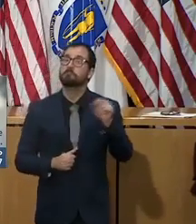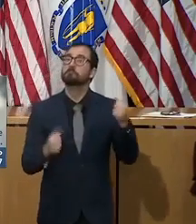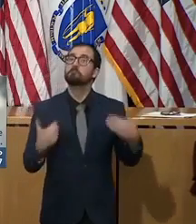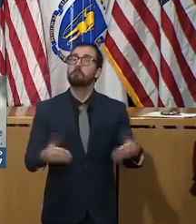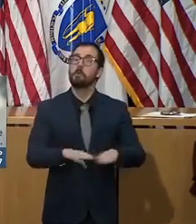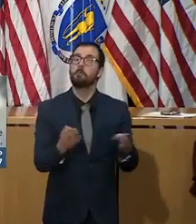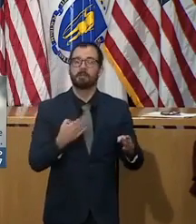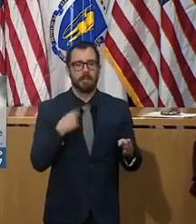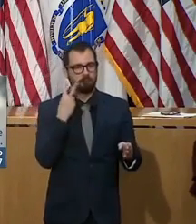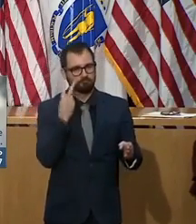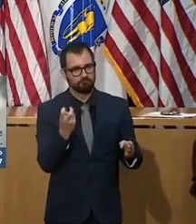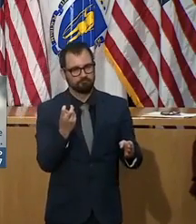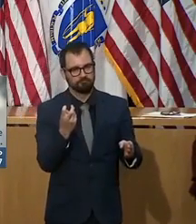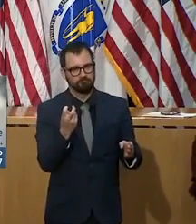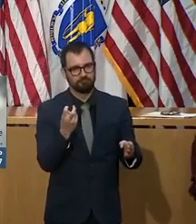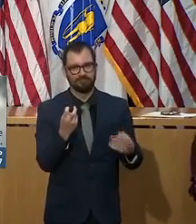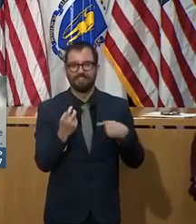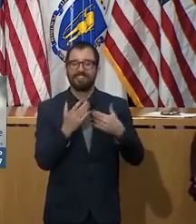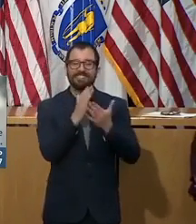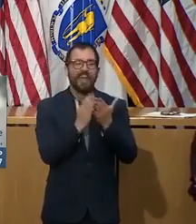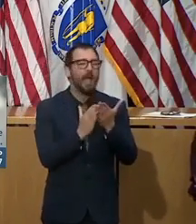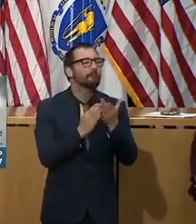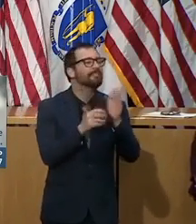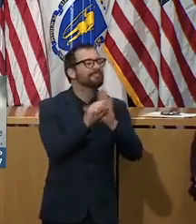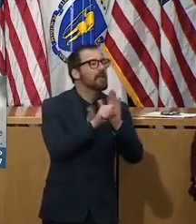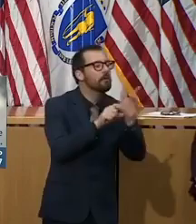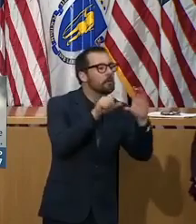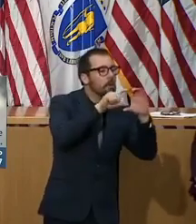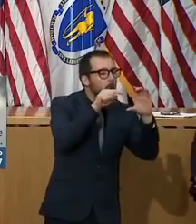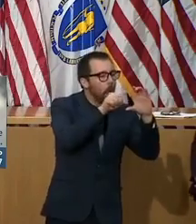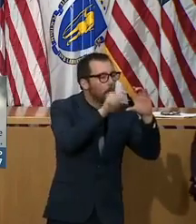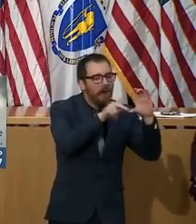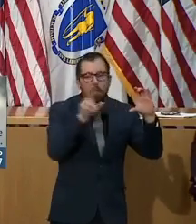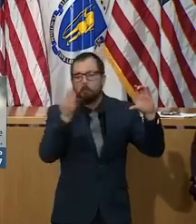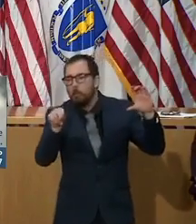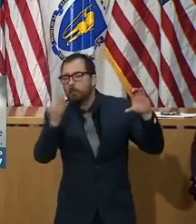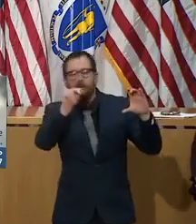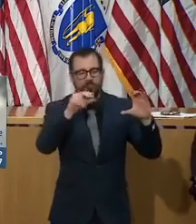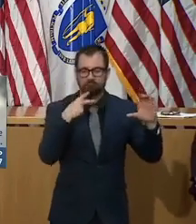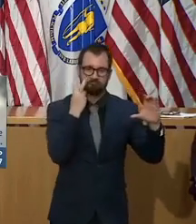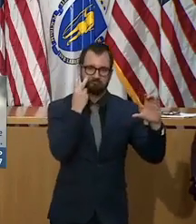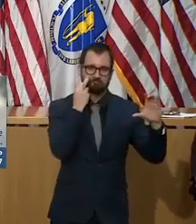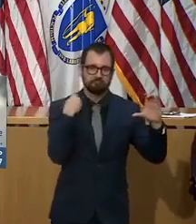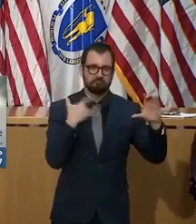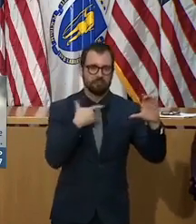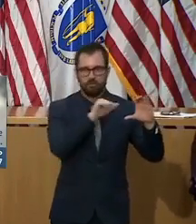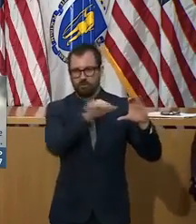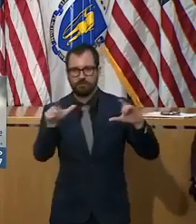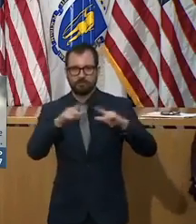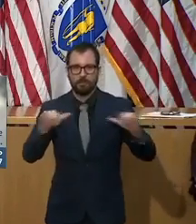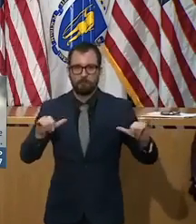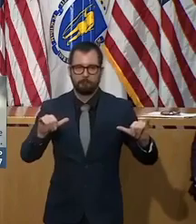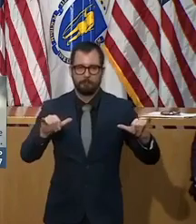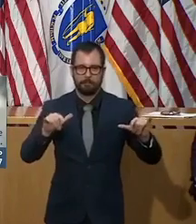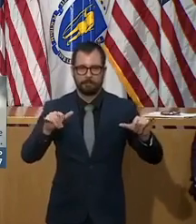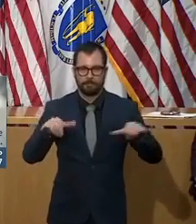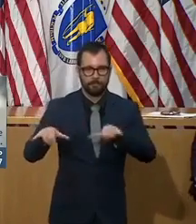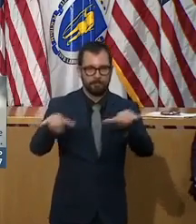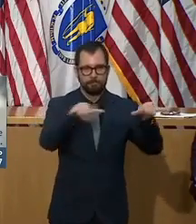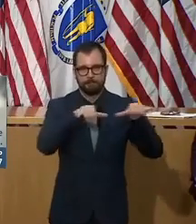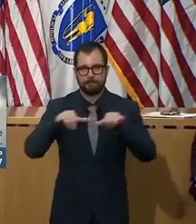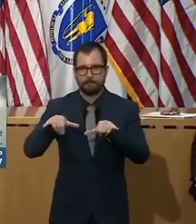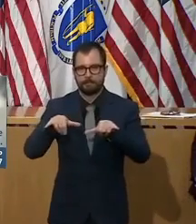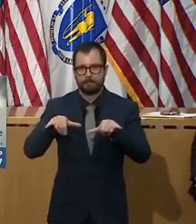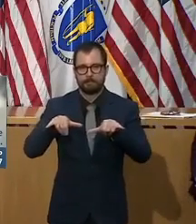areas to be hit hard by this thing. I'm glad to see the numbers there moving in the right direction. I would hate to do anything to screw that